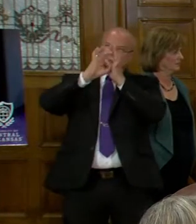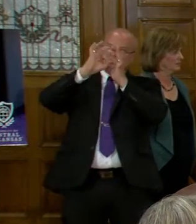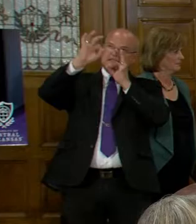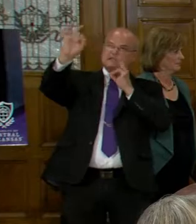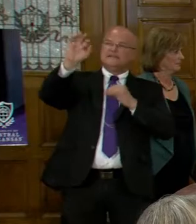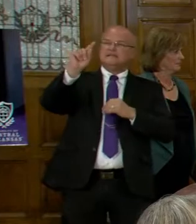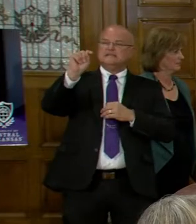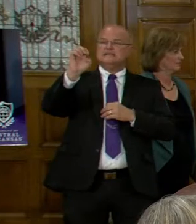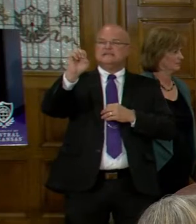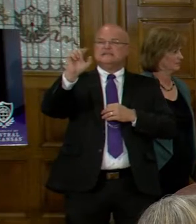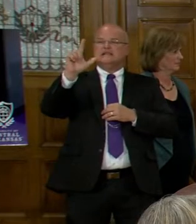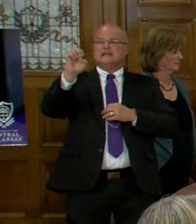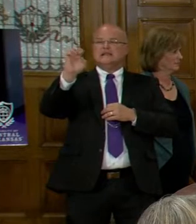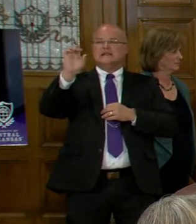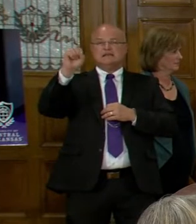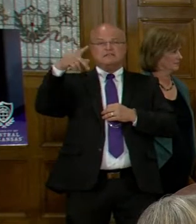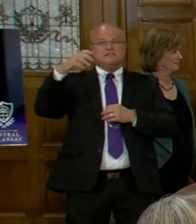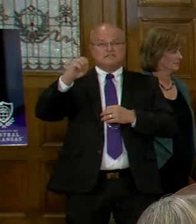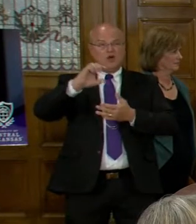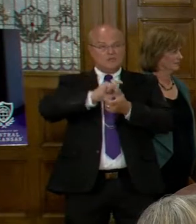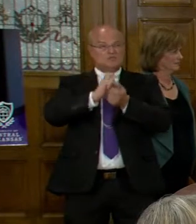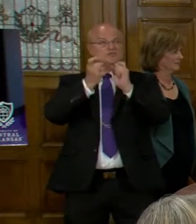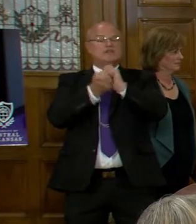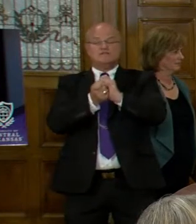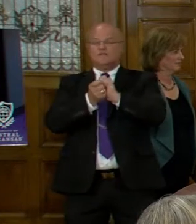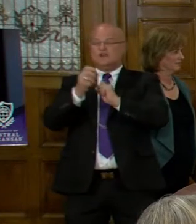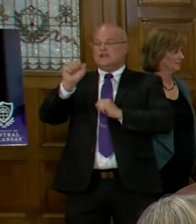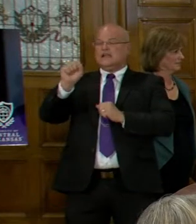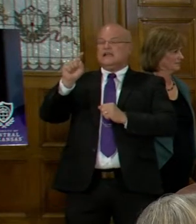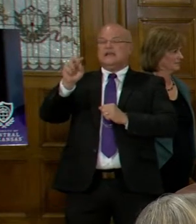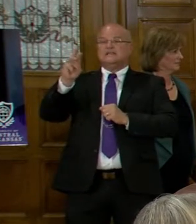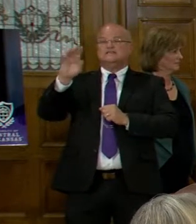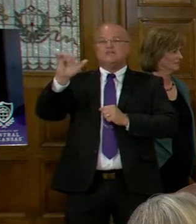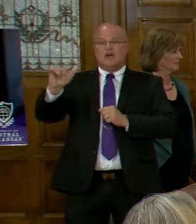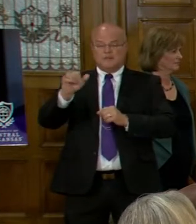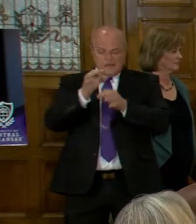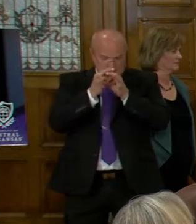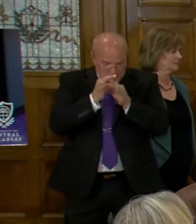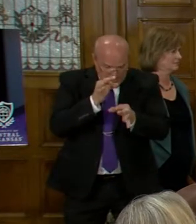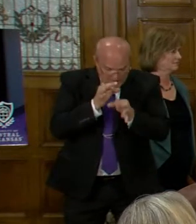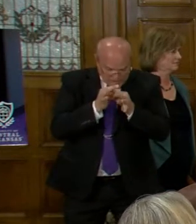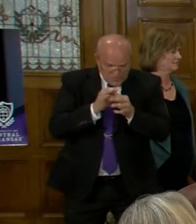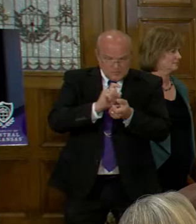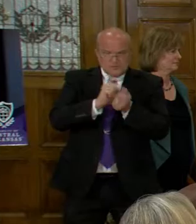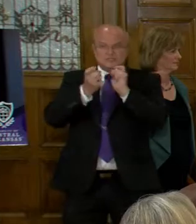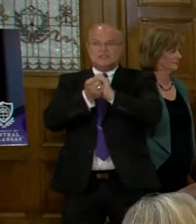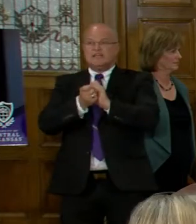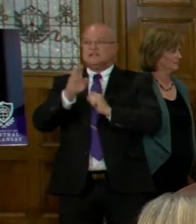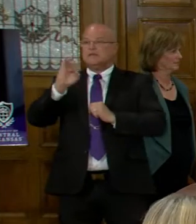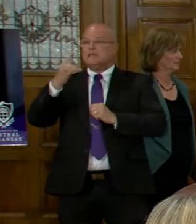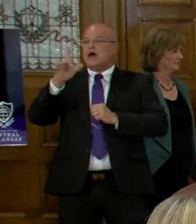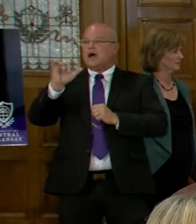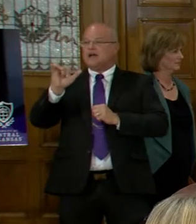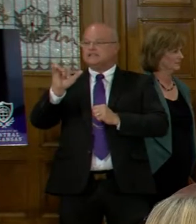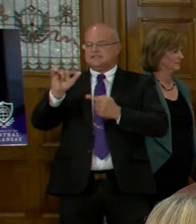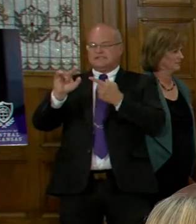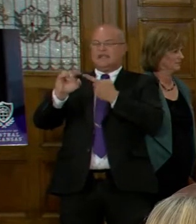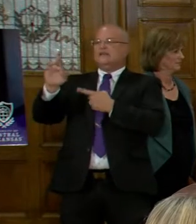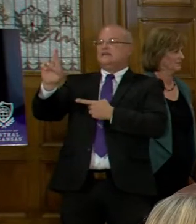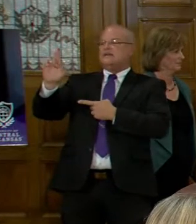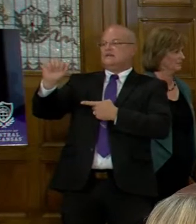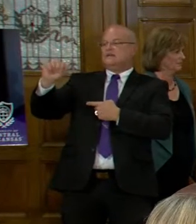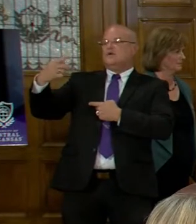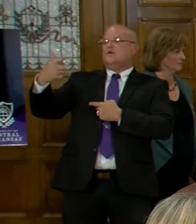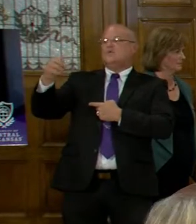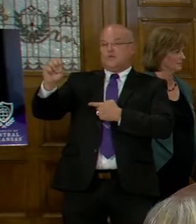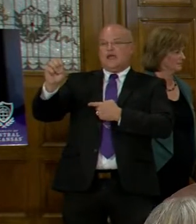Just like the telescope transformed astronomy, microscopes transformed biology, the range is the tool that